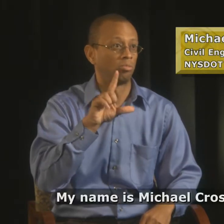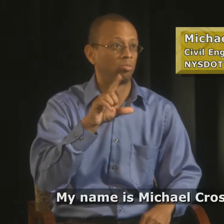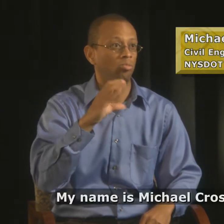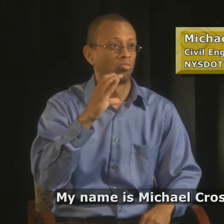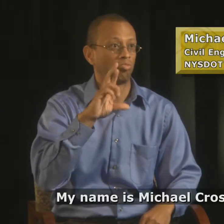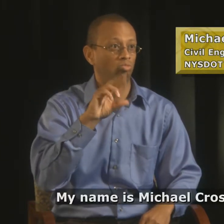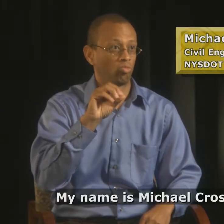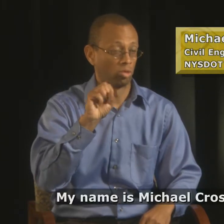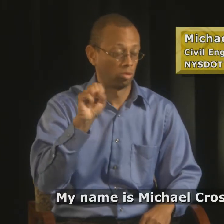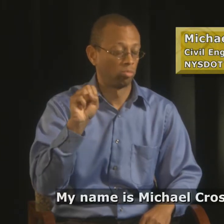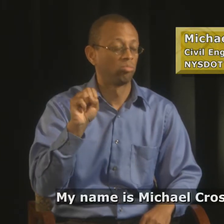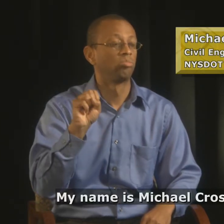My name is Michael Cross.